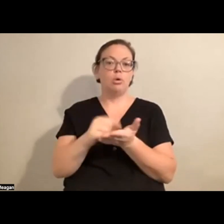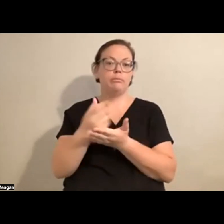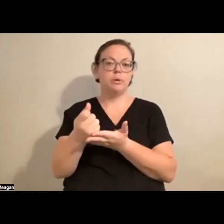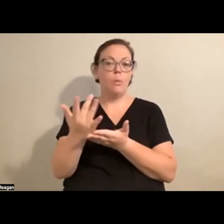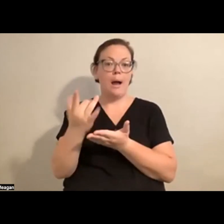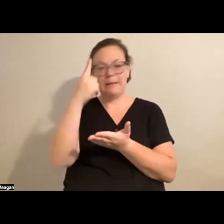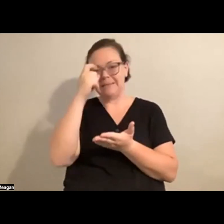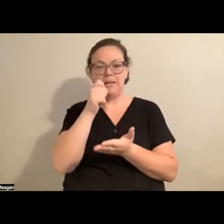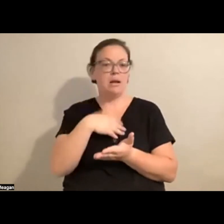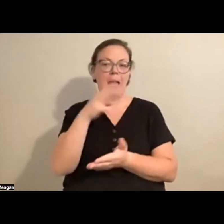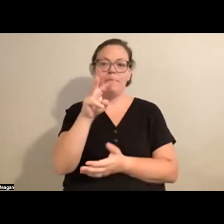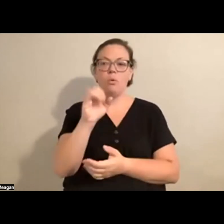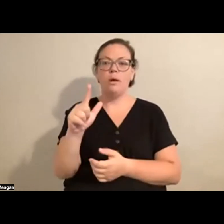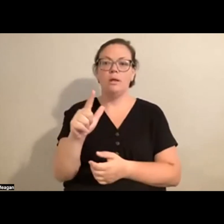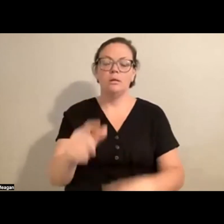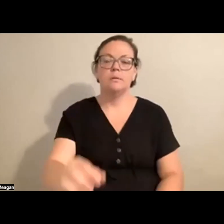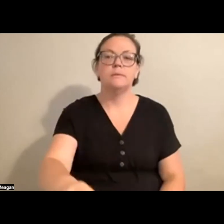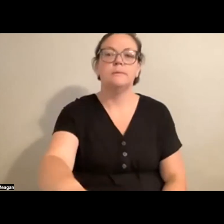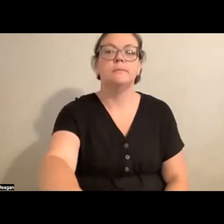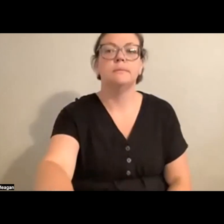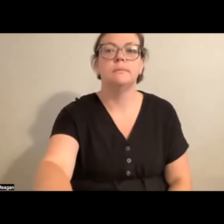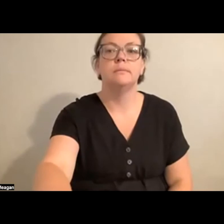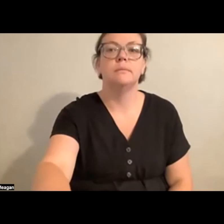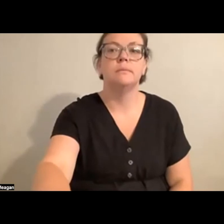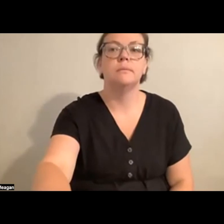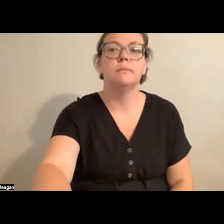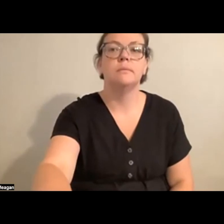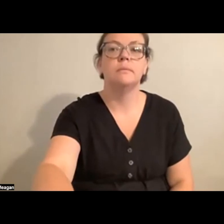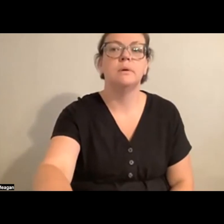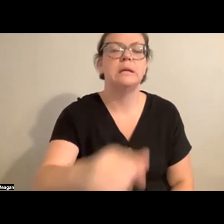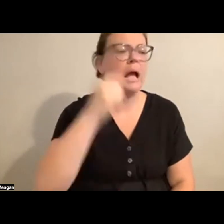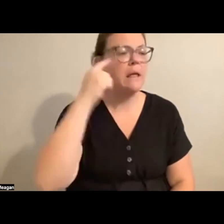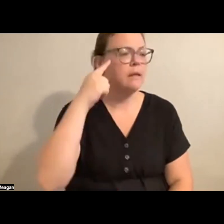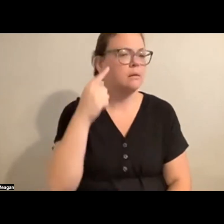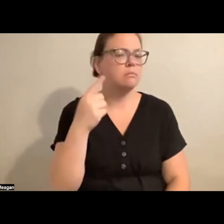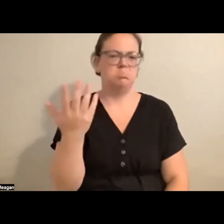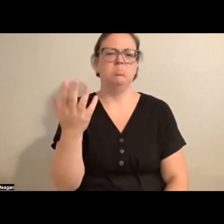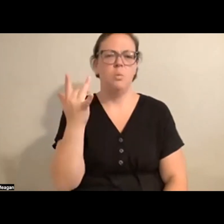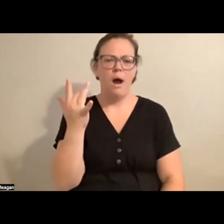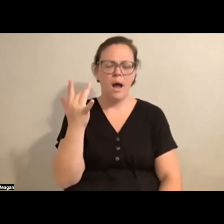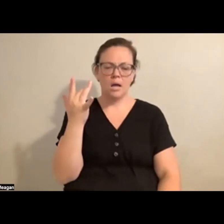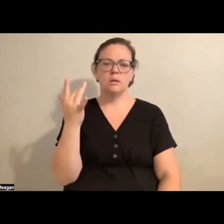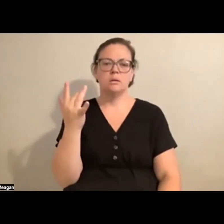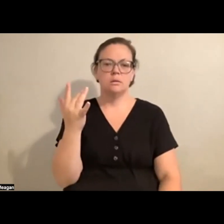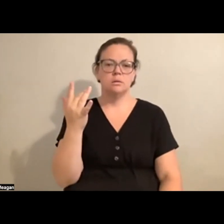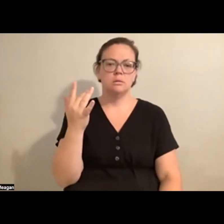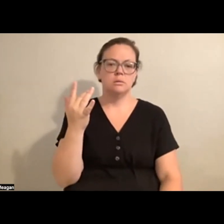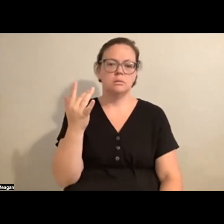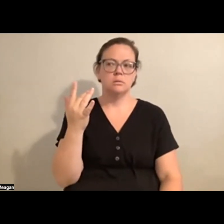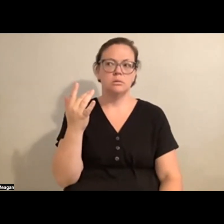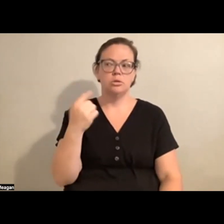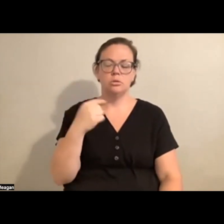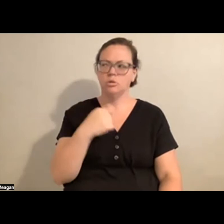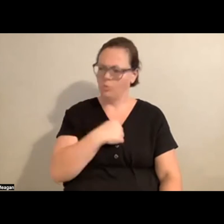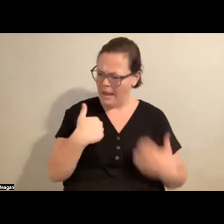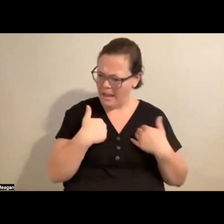will. And I think of, okay, why, right? And then, do I have a will?